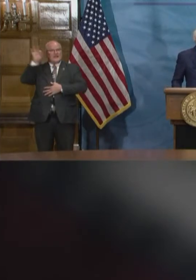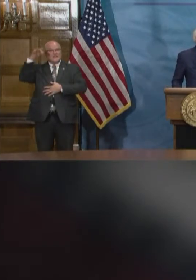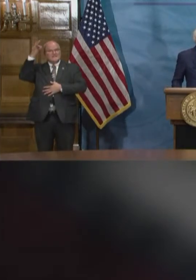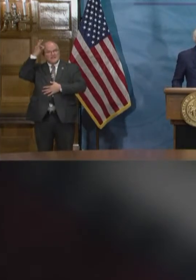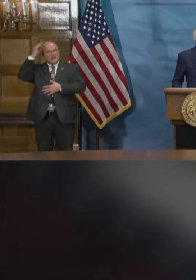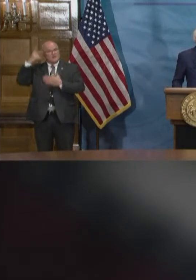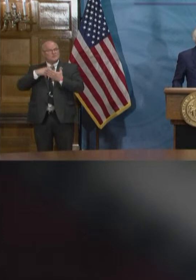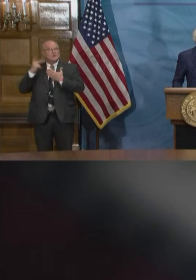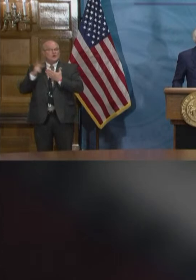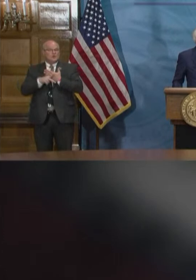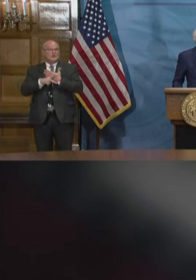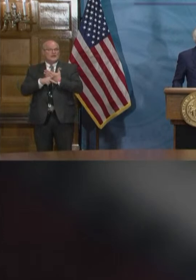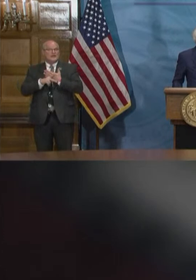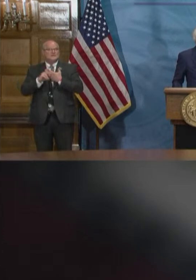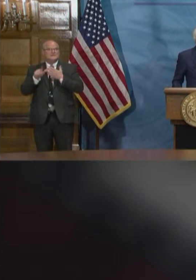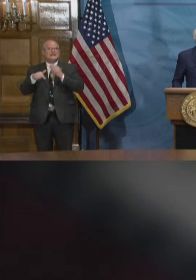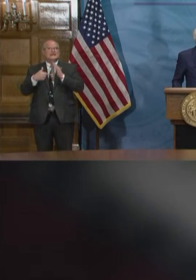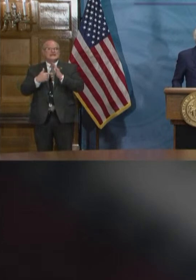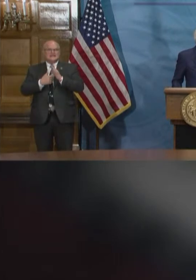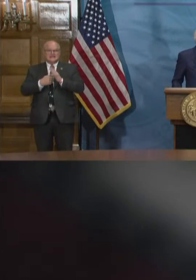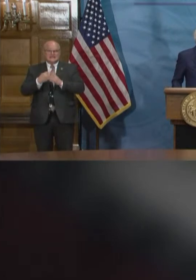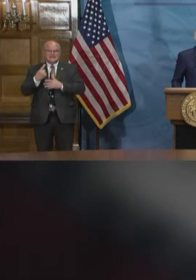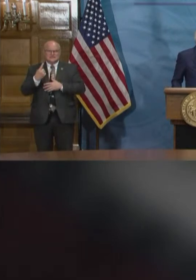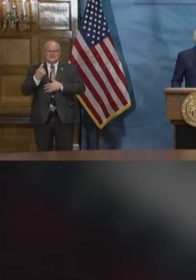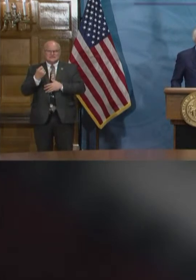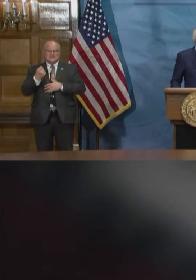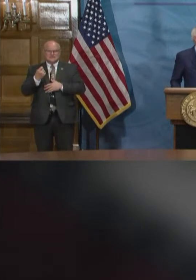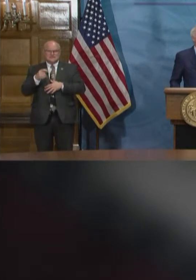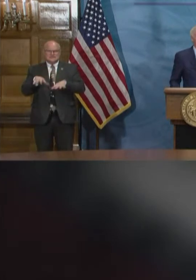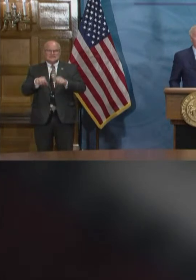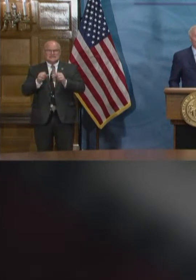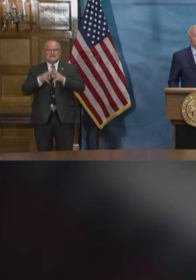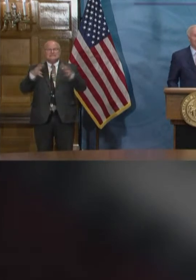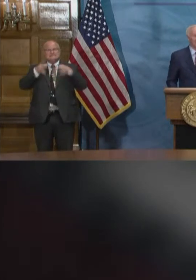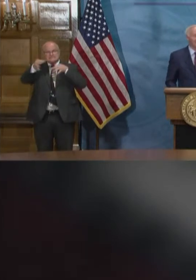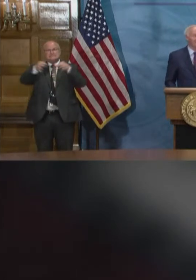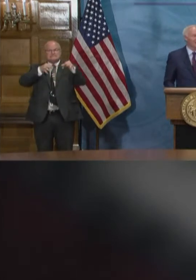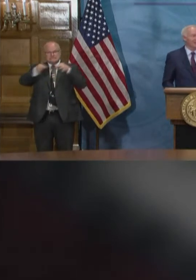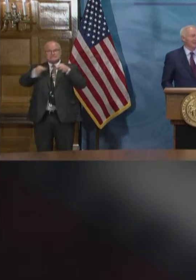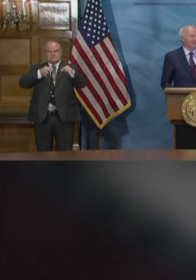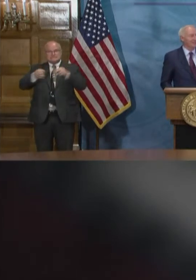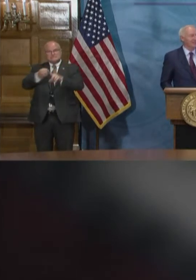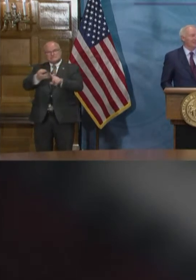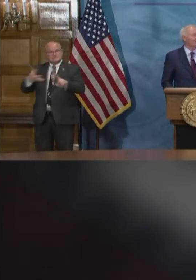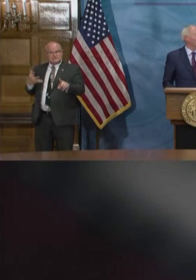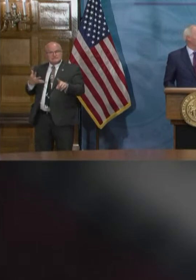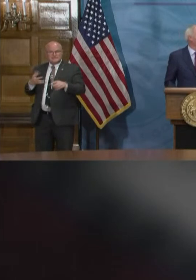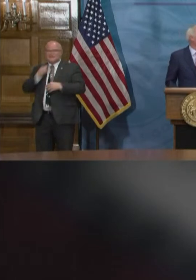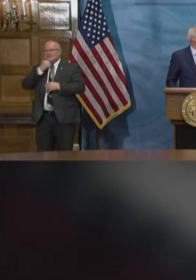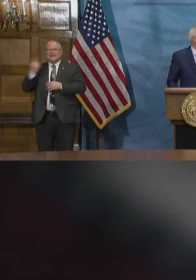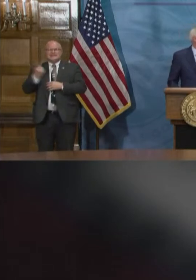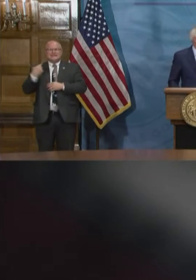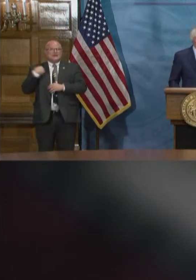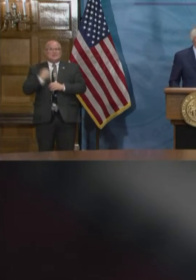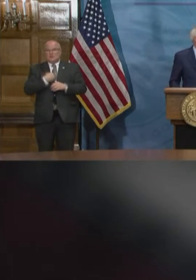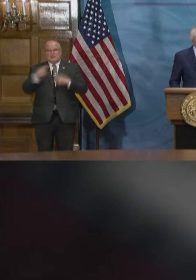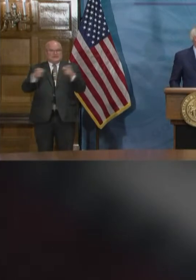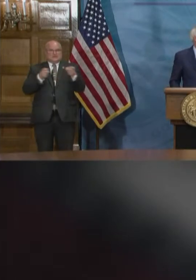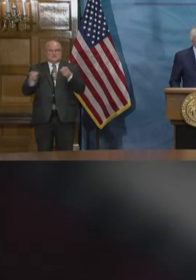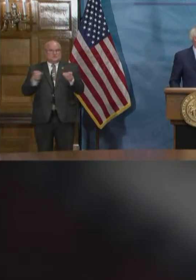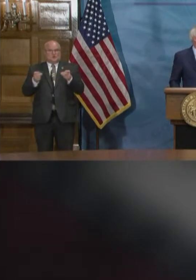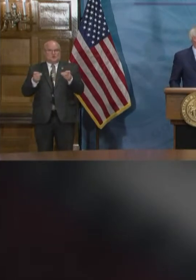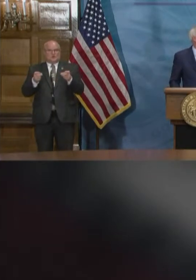program, this one takes a lot of explanation because this is not something we control. It's a